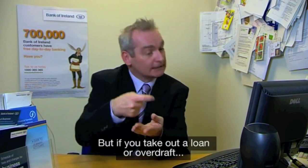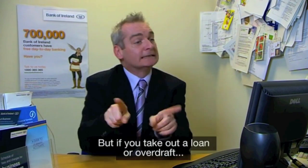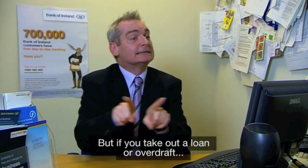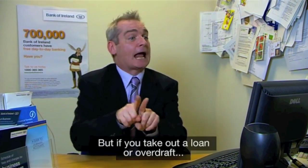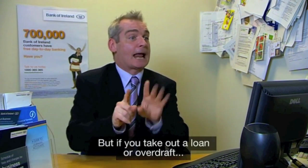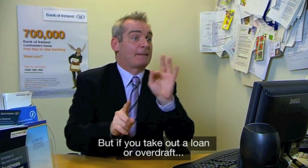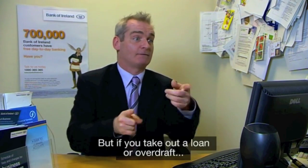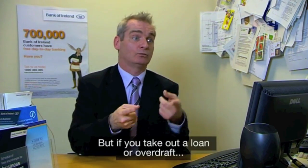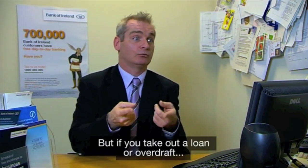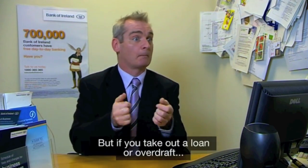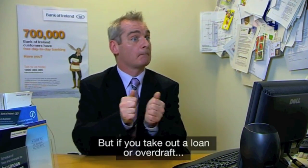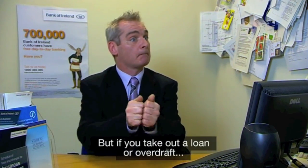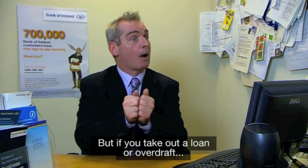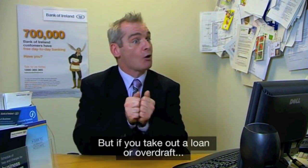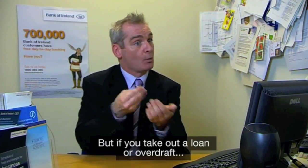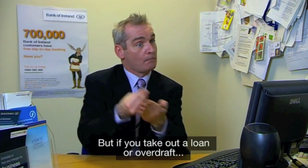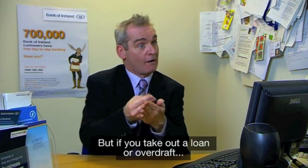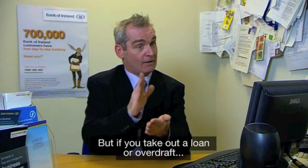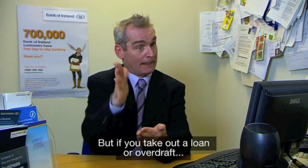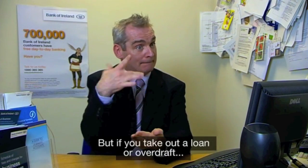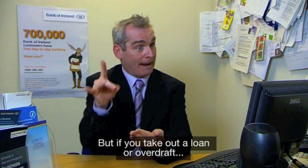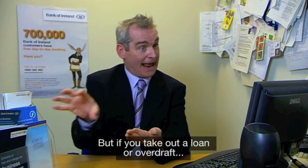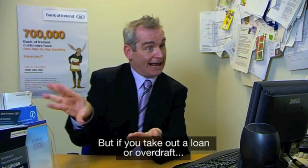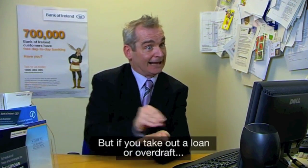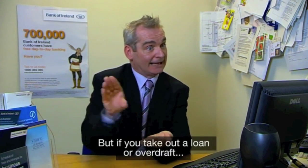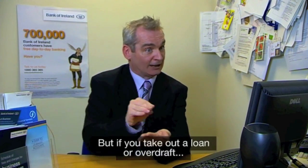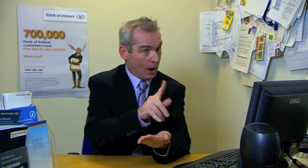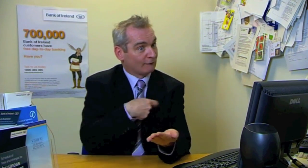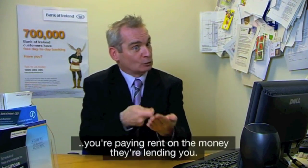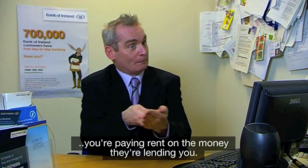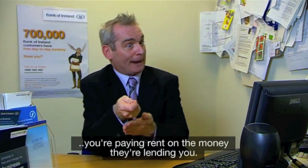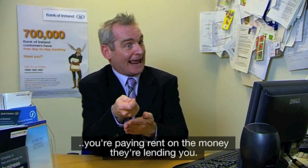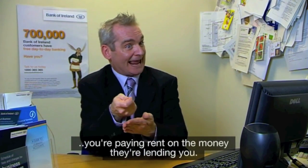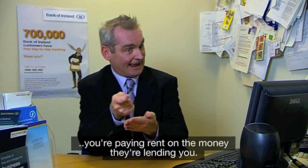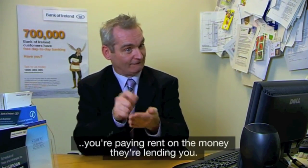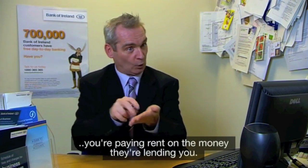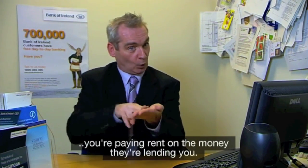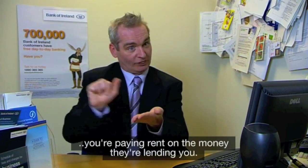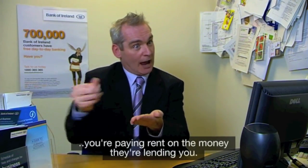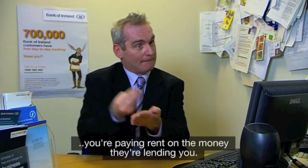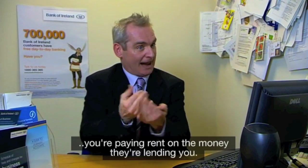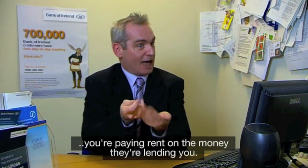But if you take out a loan or overdraft, you're paying rent on the money they're lending you.